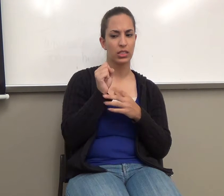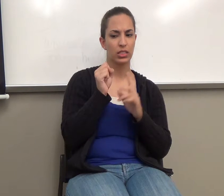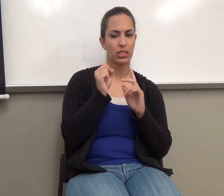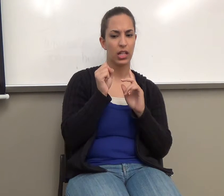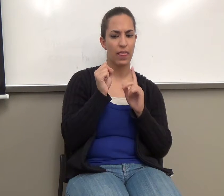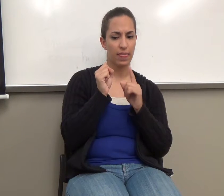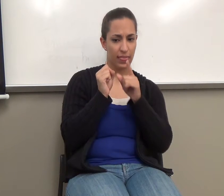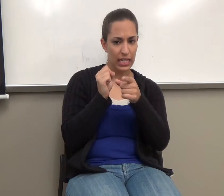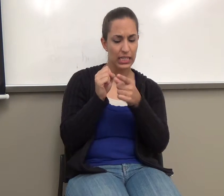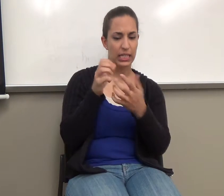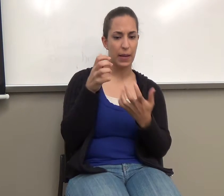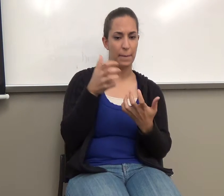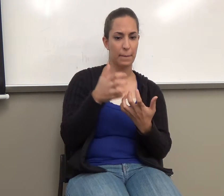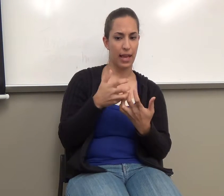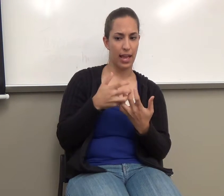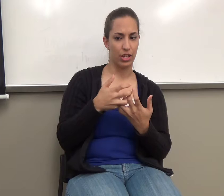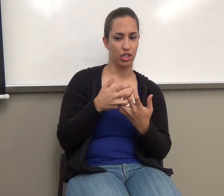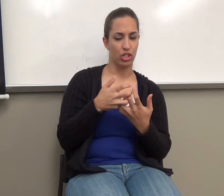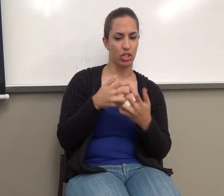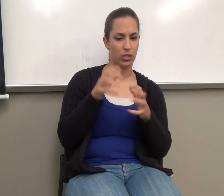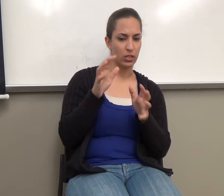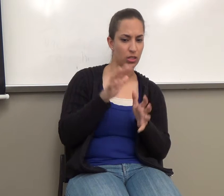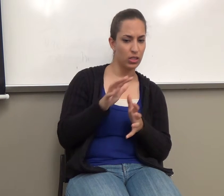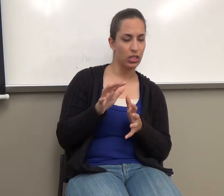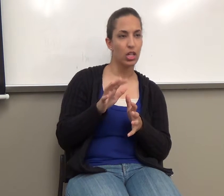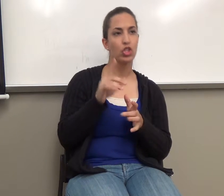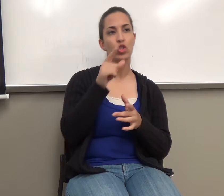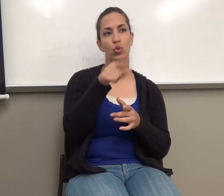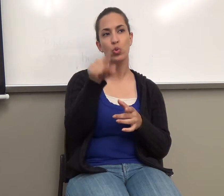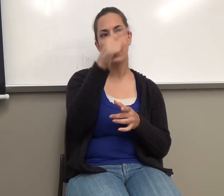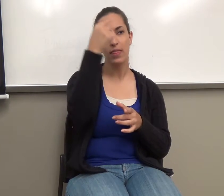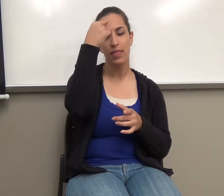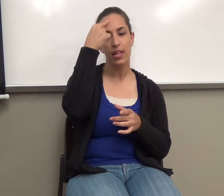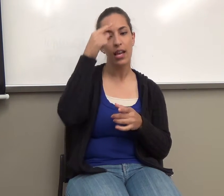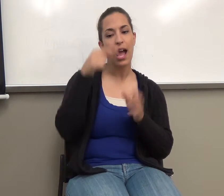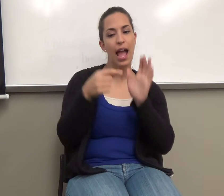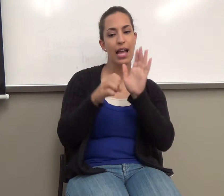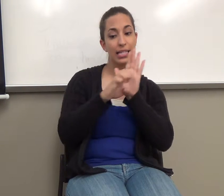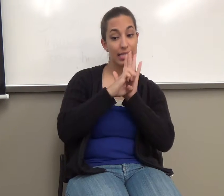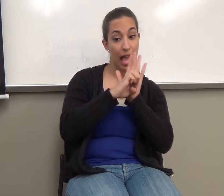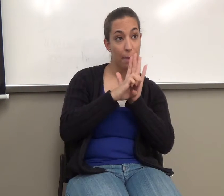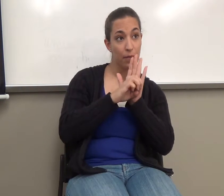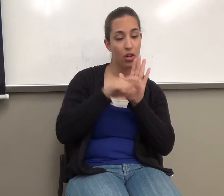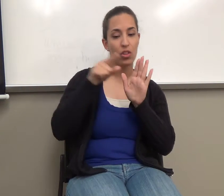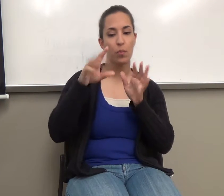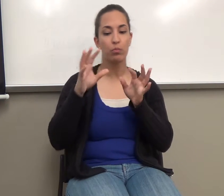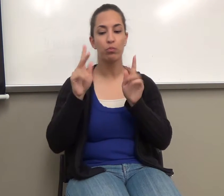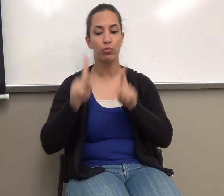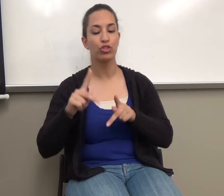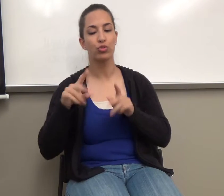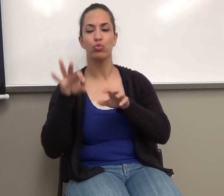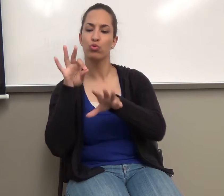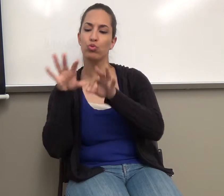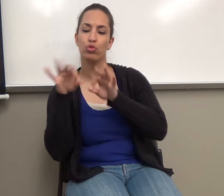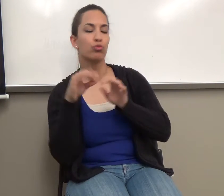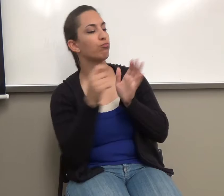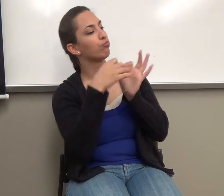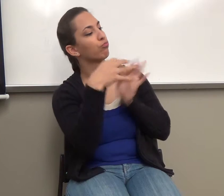this match up? And do you think that the examples the person chose prove the point they're trying to make?